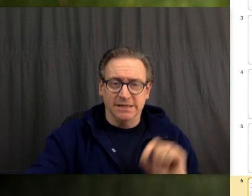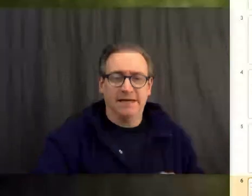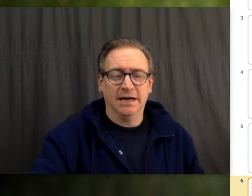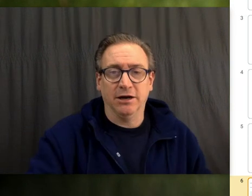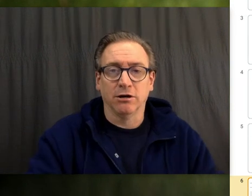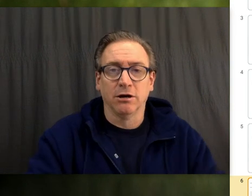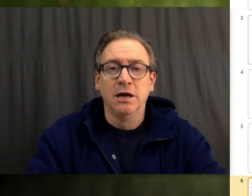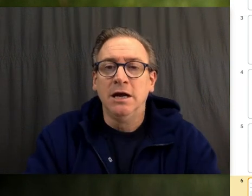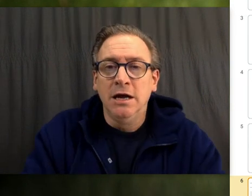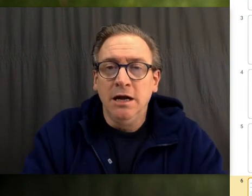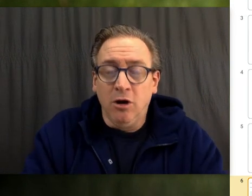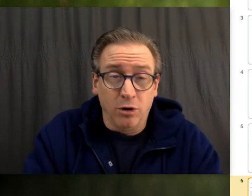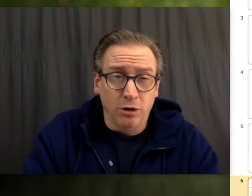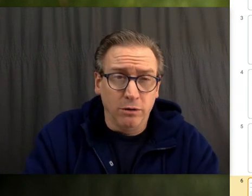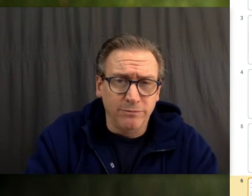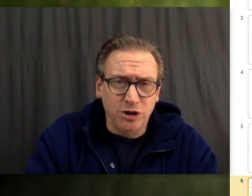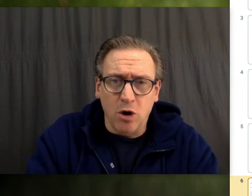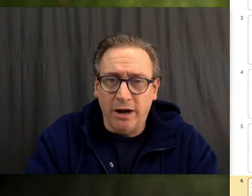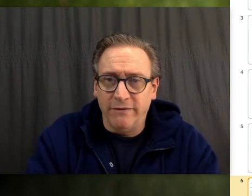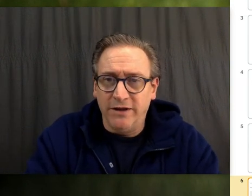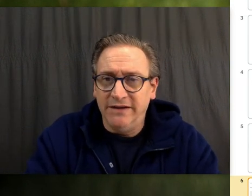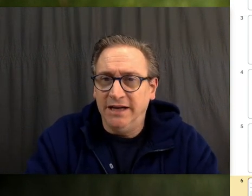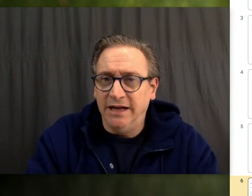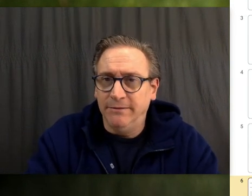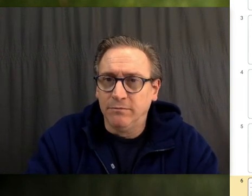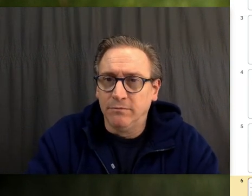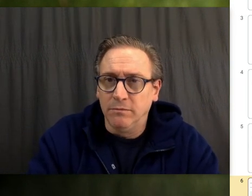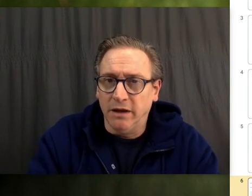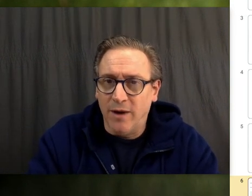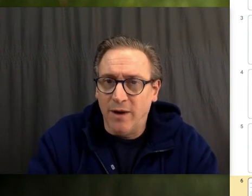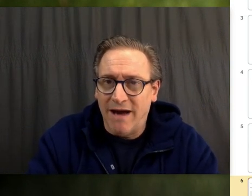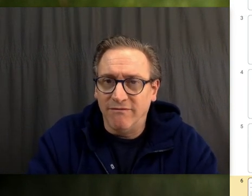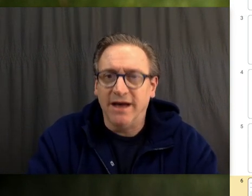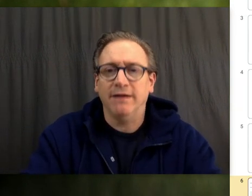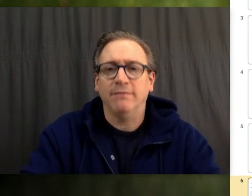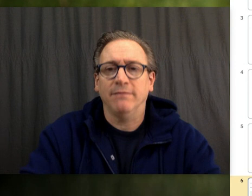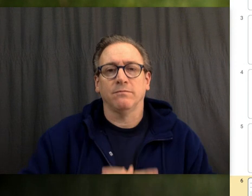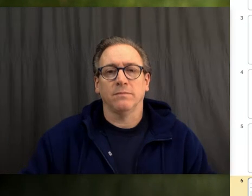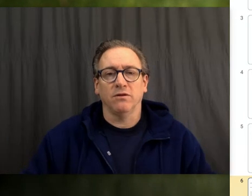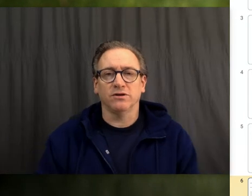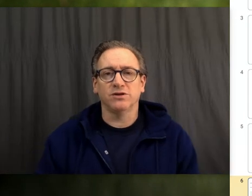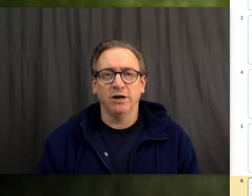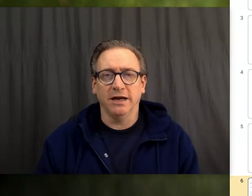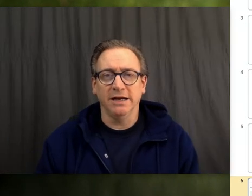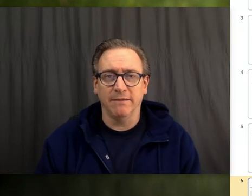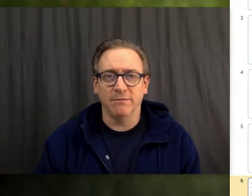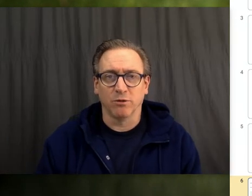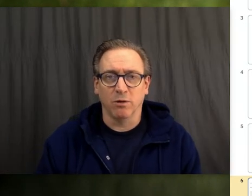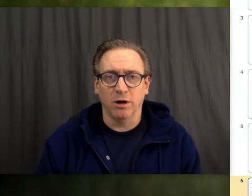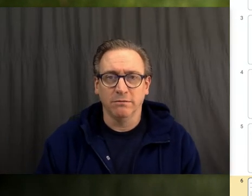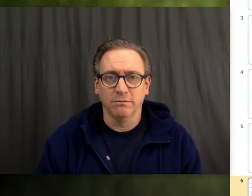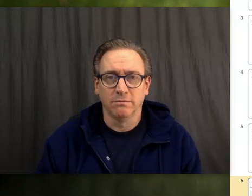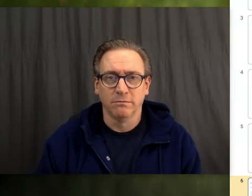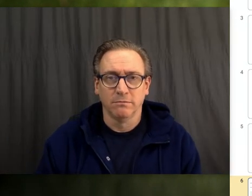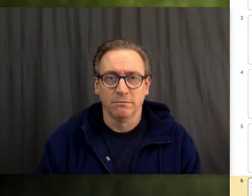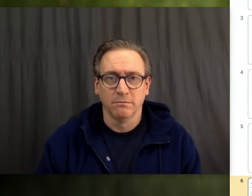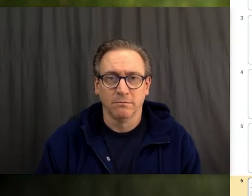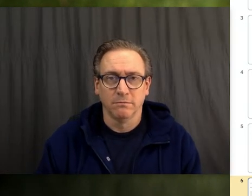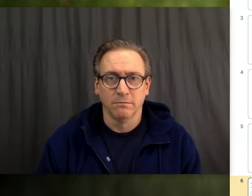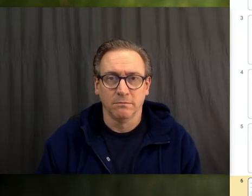are listed in here, or shown on the DVD, if you have that. The first one is game number 1.